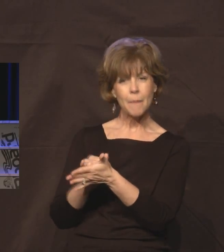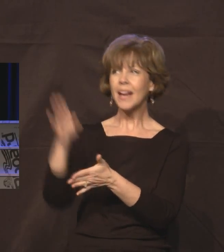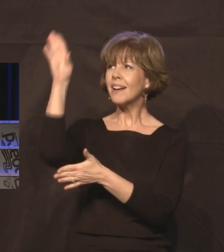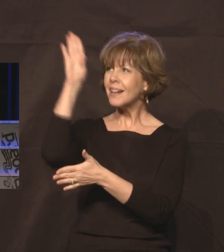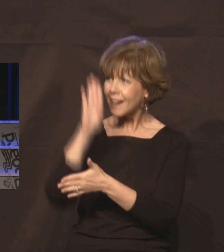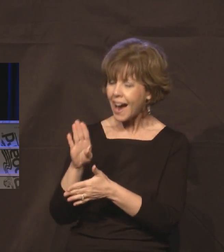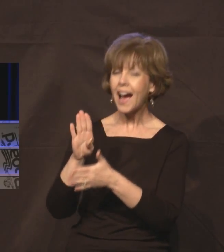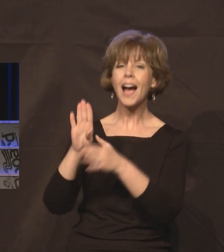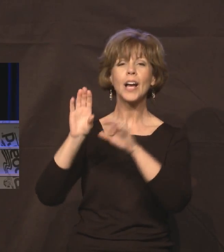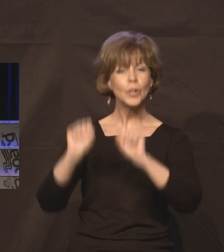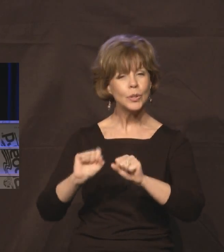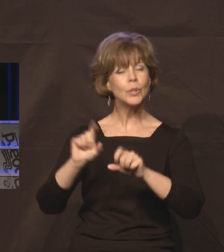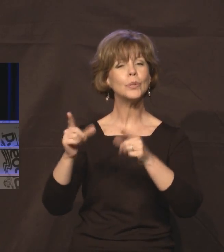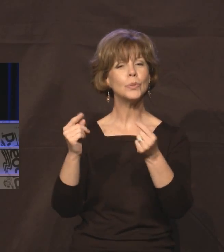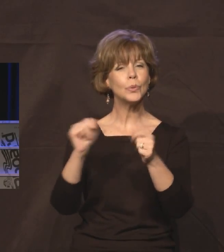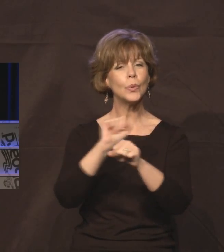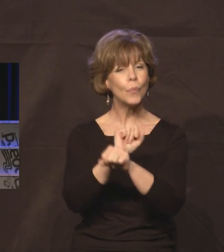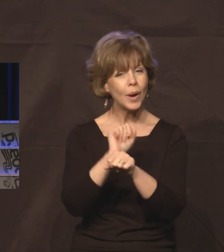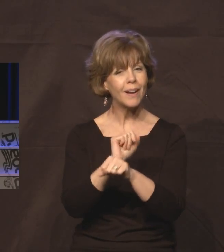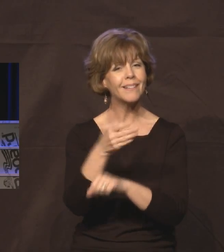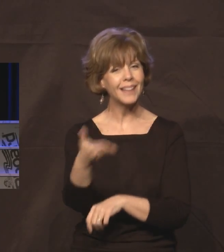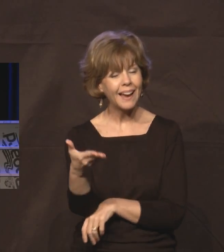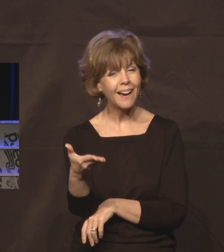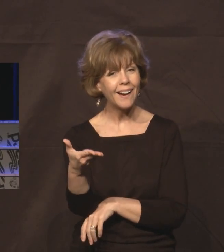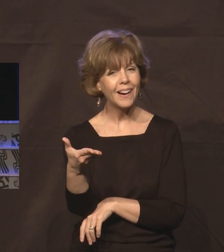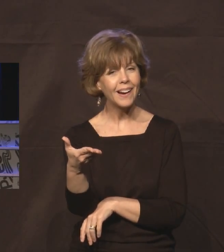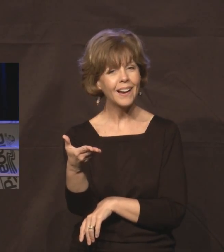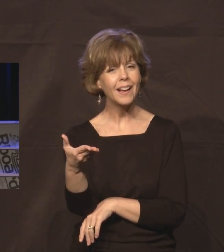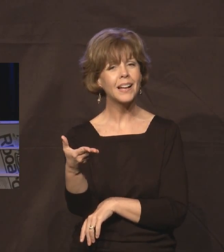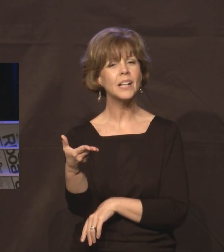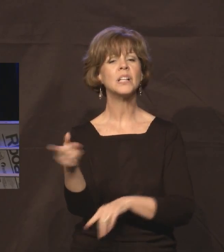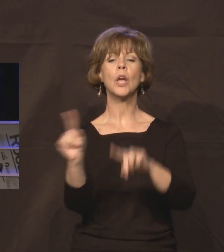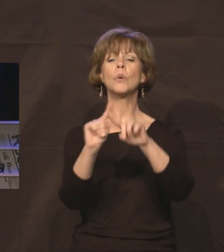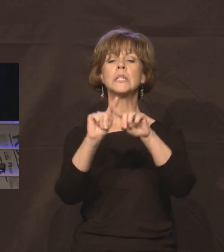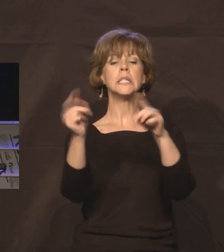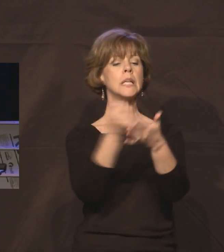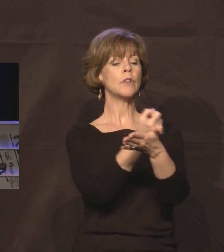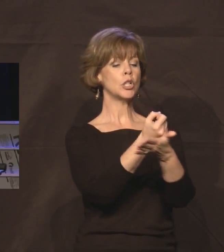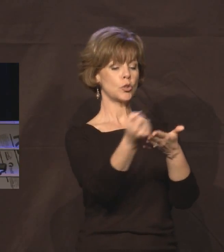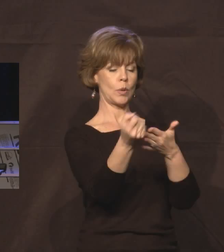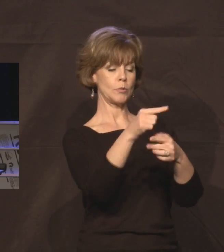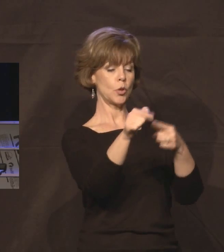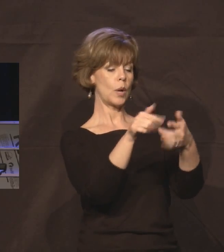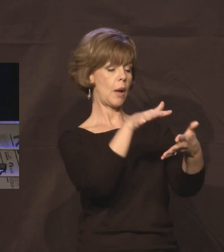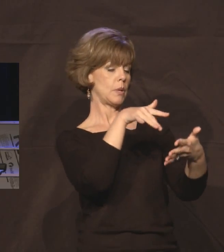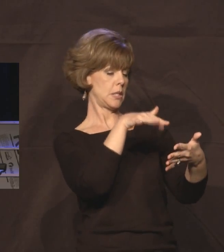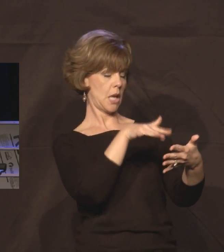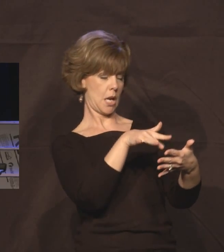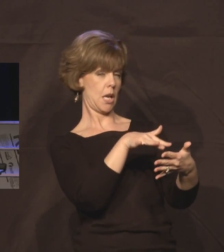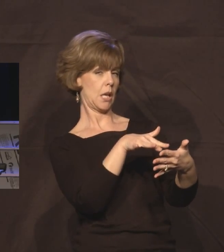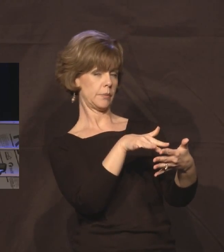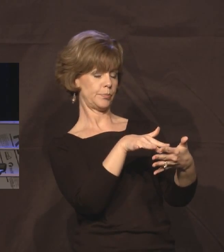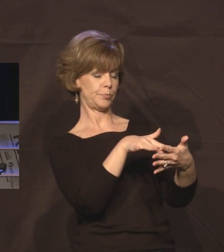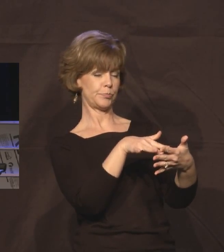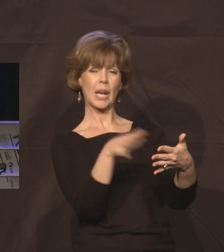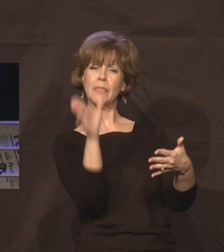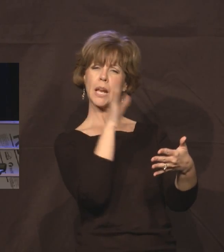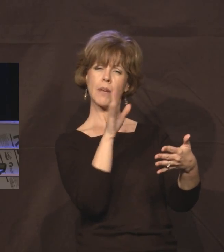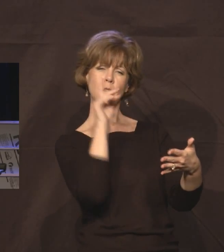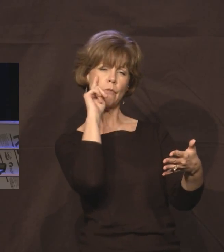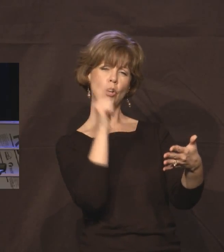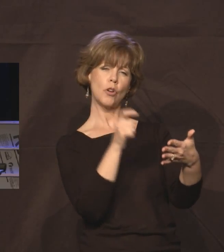work there. See, there was a passage in this, there was a different scripture that came to my attention as I was studying this passage that I've never seen before in connection with